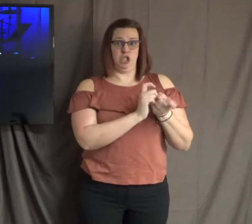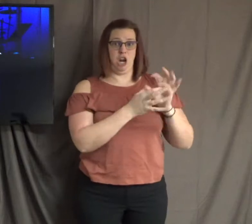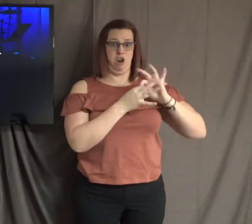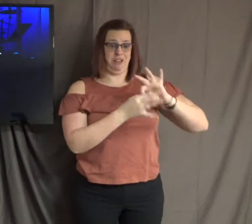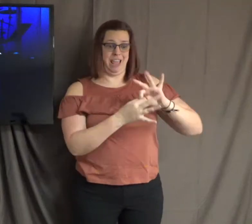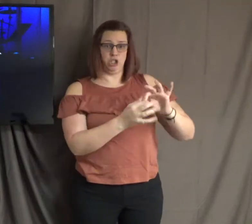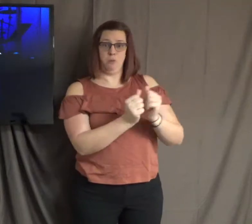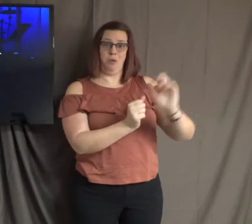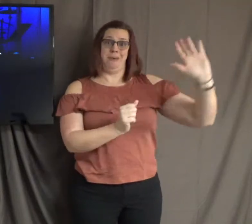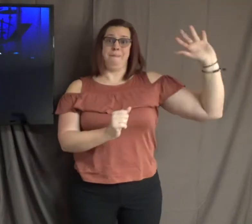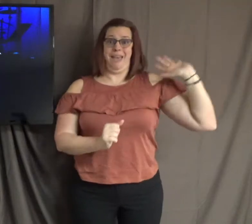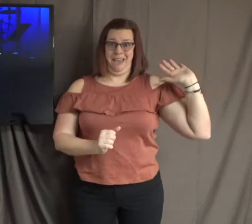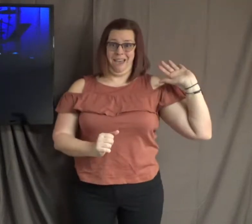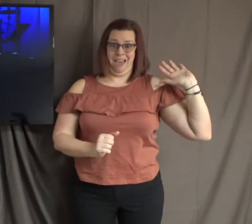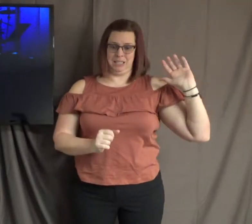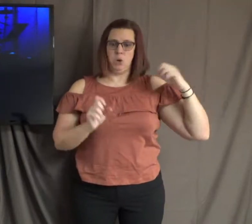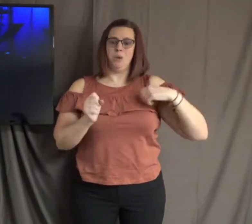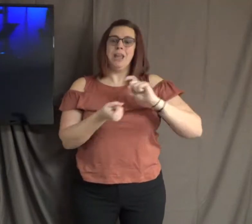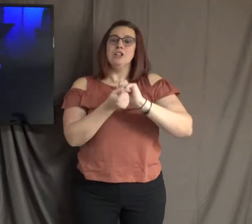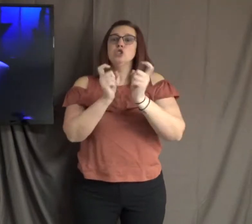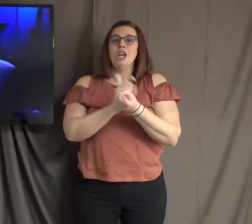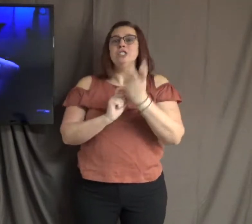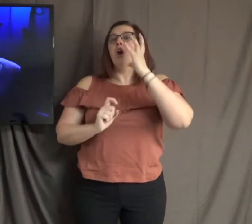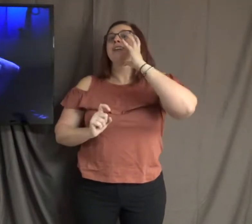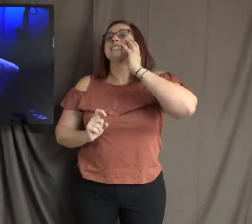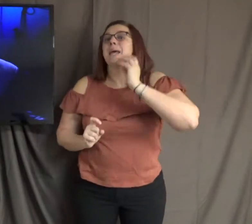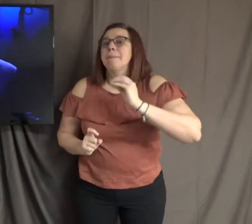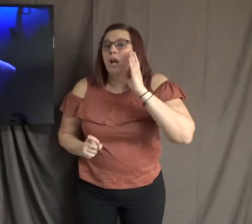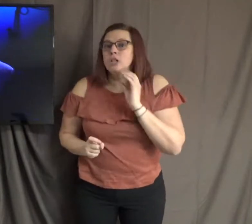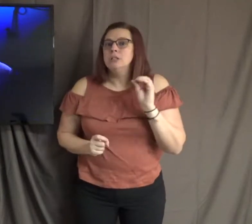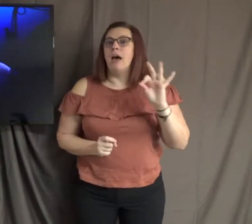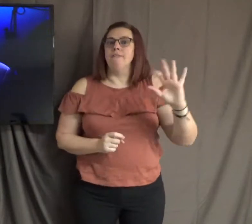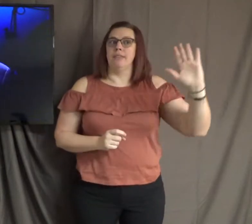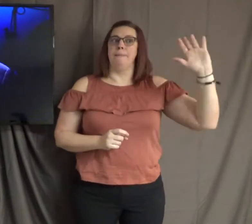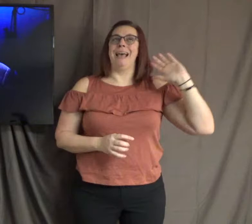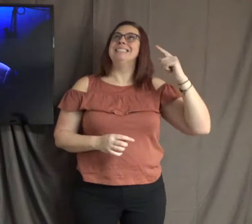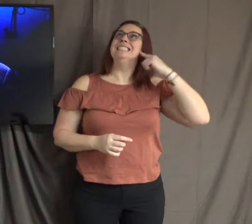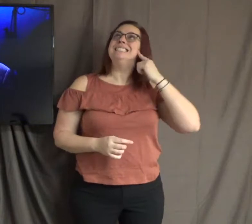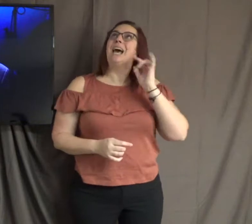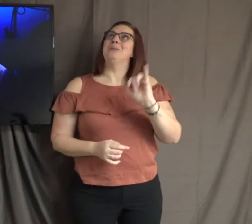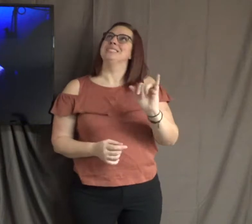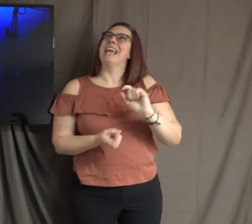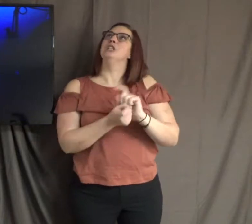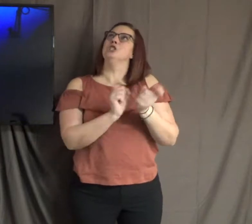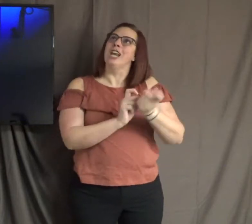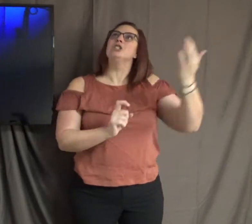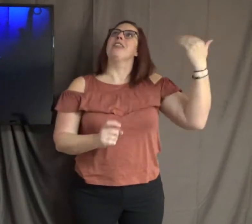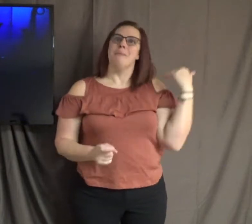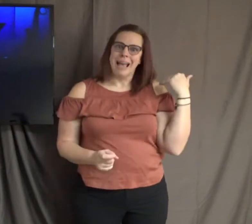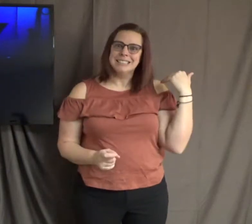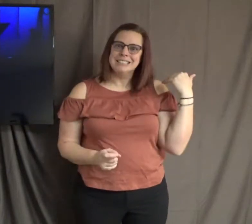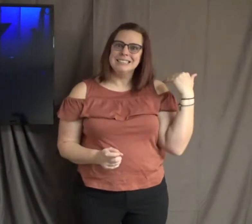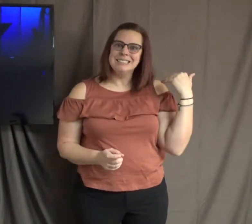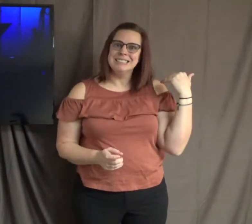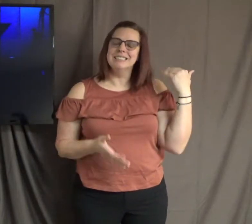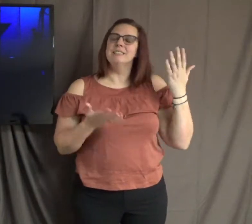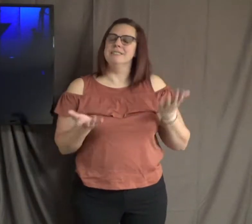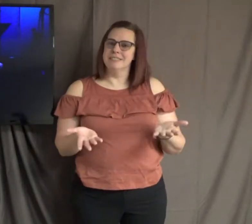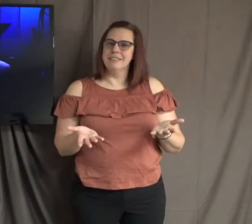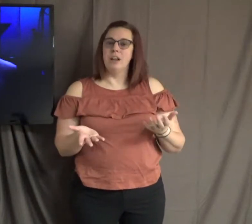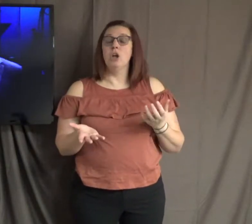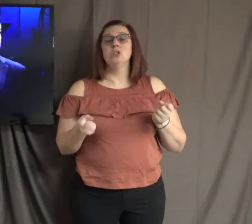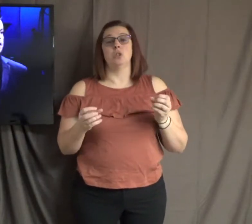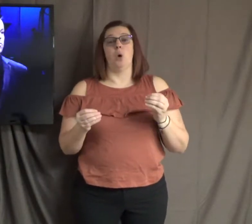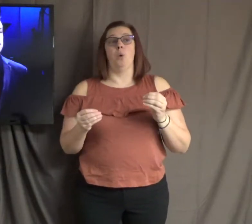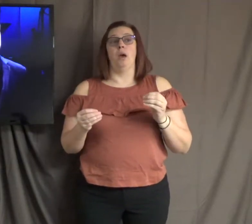past, we can change our experience of the past, which sounds like changing the past in its own way to me. The second thing that we can